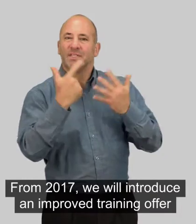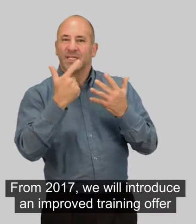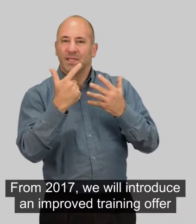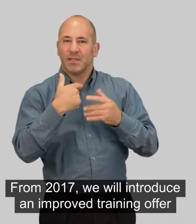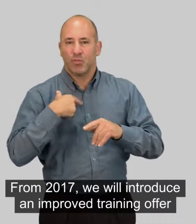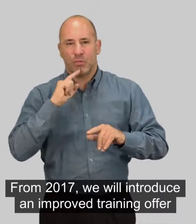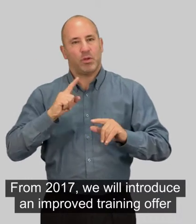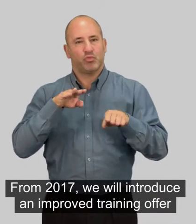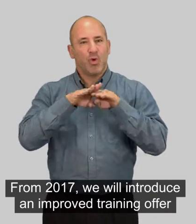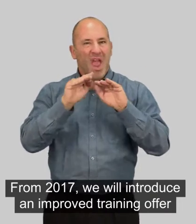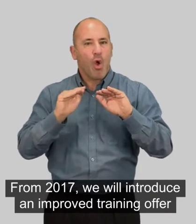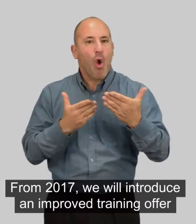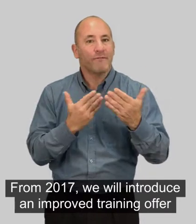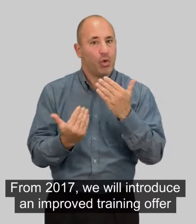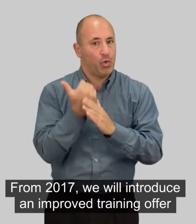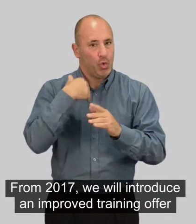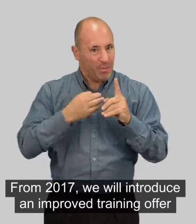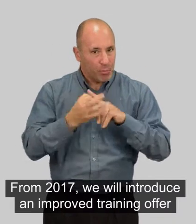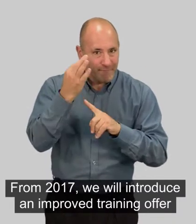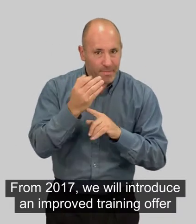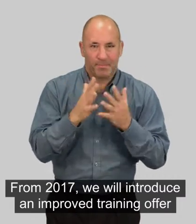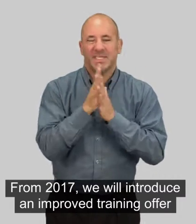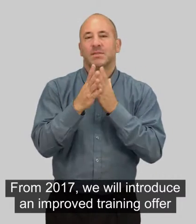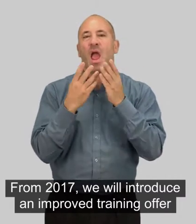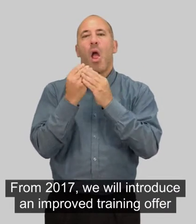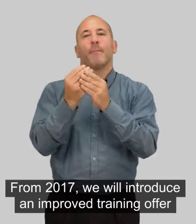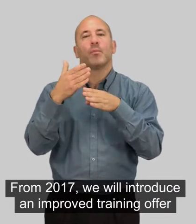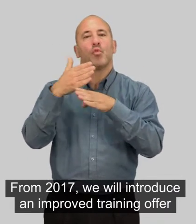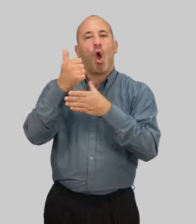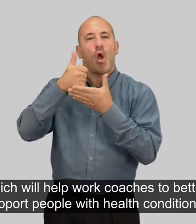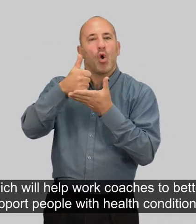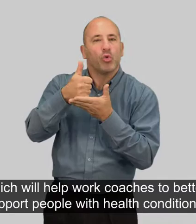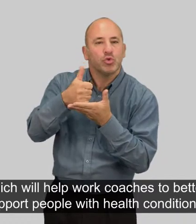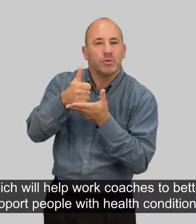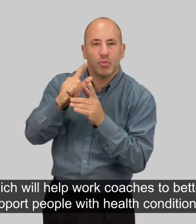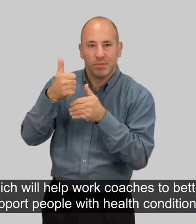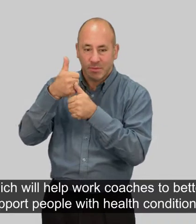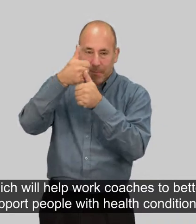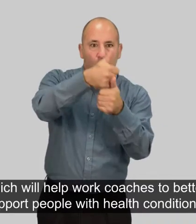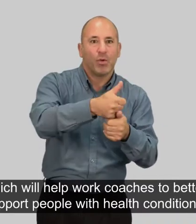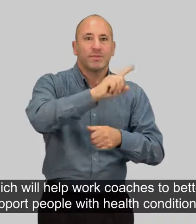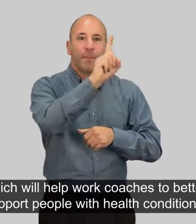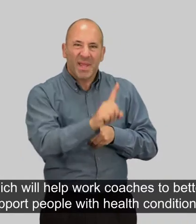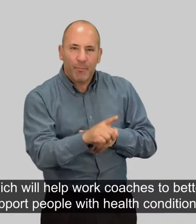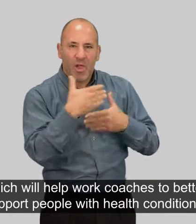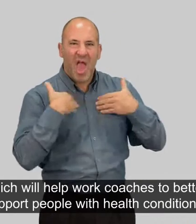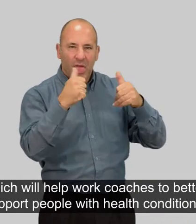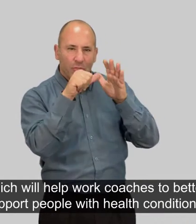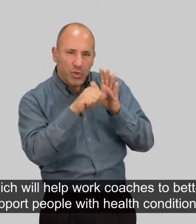From 2017, we will introduce an improved training offer, which will help work coaches to better support people with